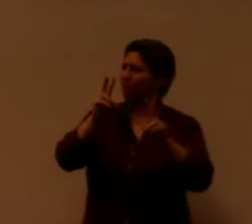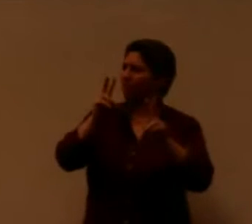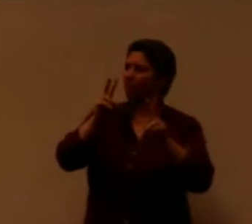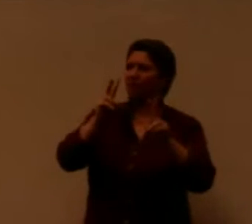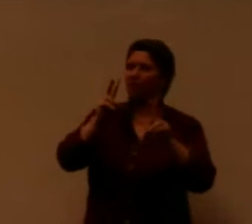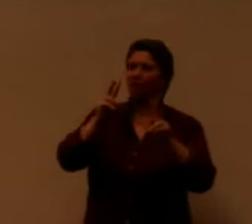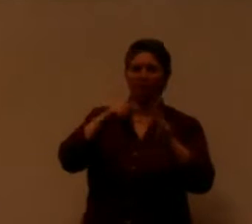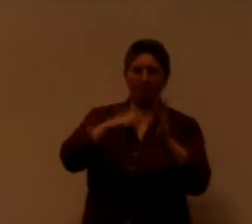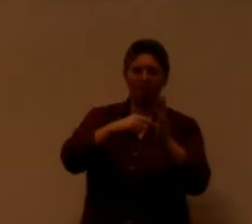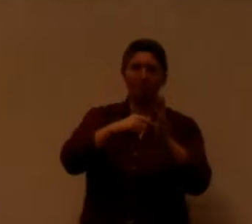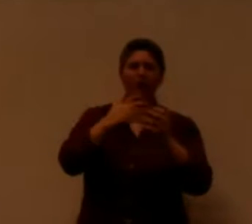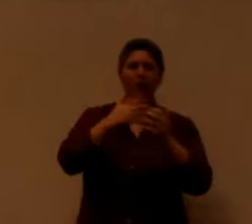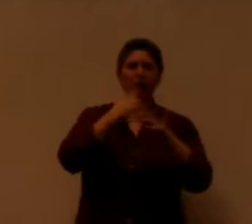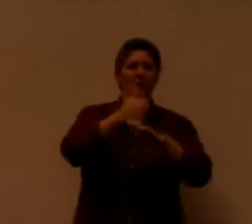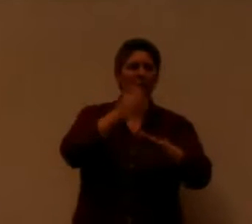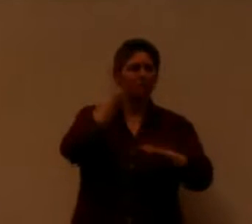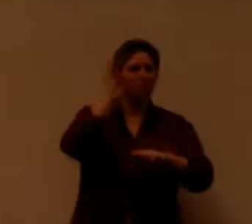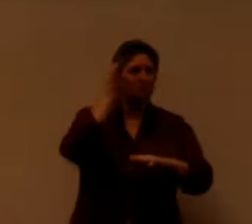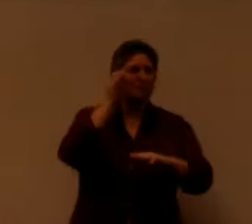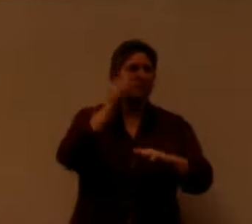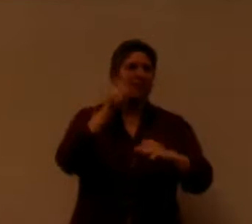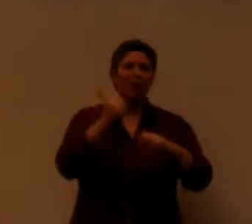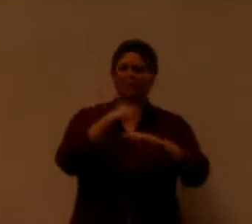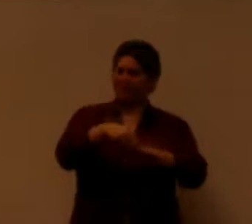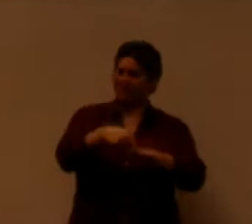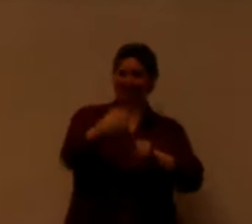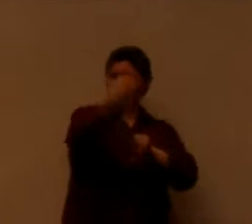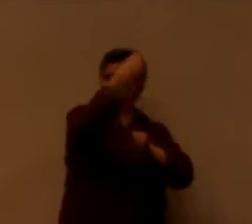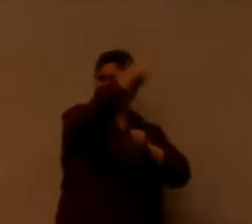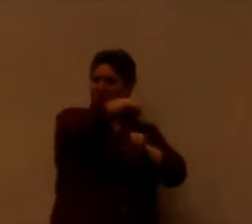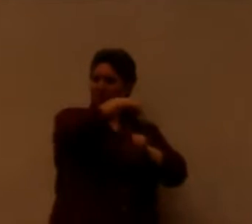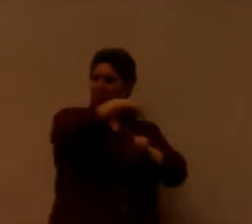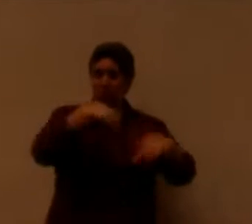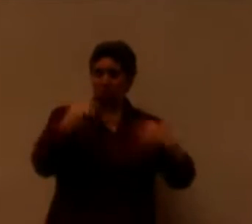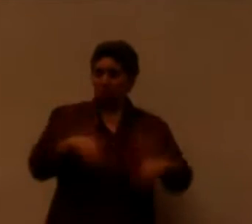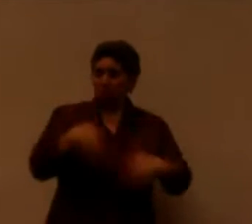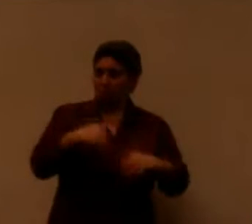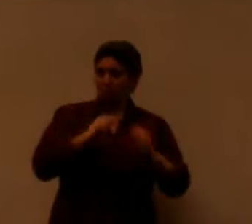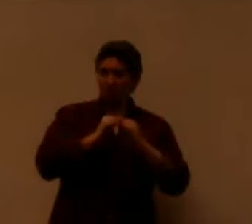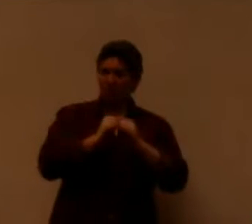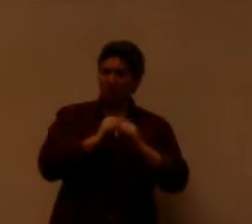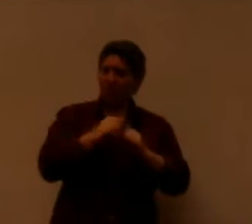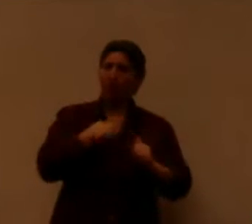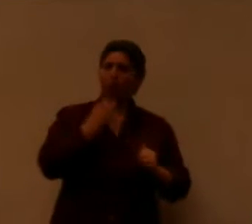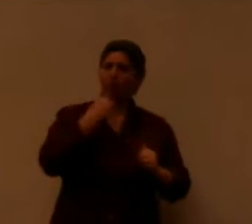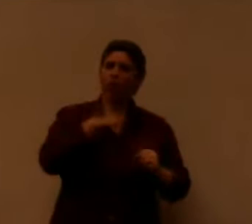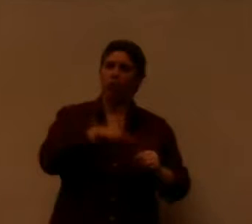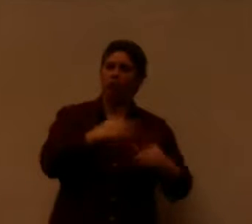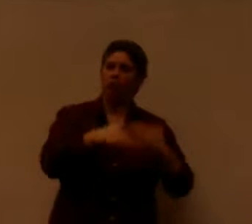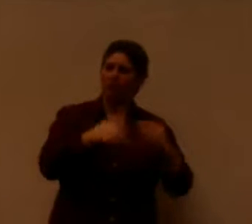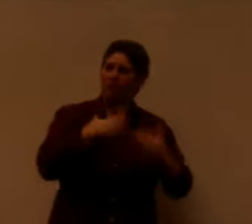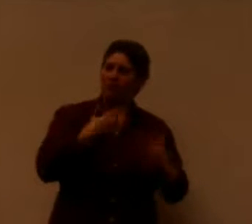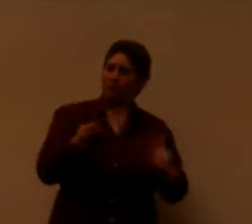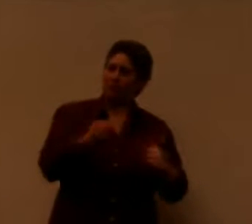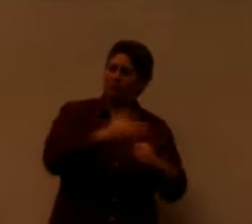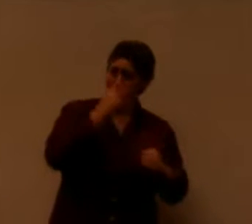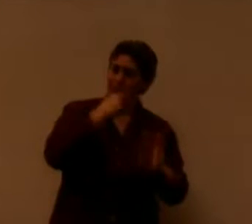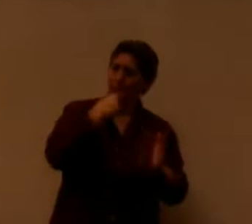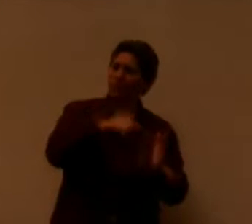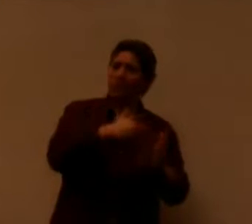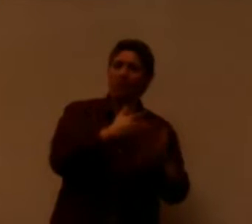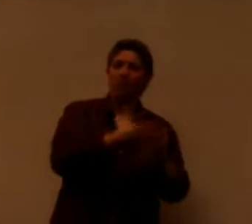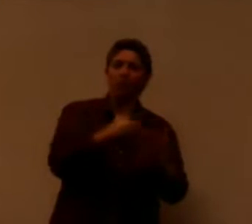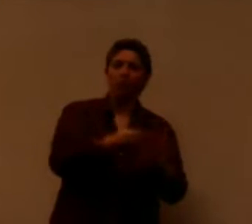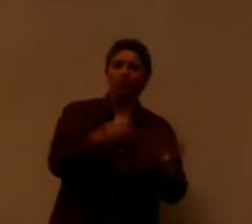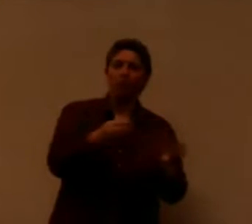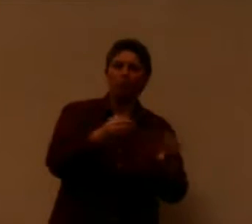has, the visible, how to set up capabilities, and that's from a while ago. It's a really valuable resource. It's not being